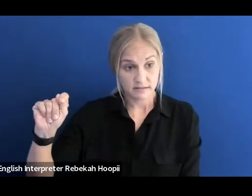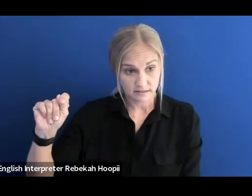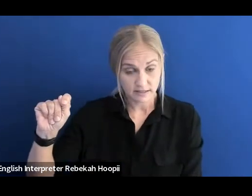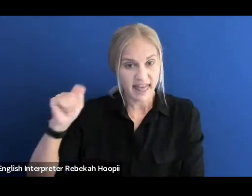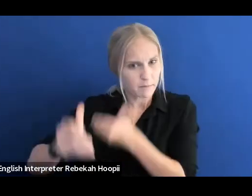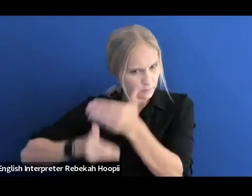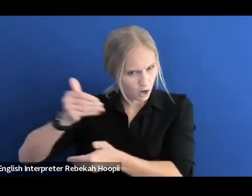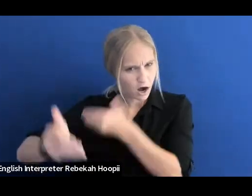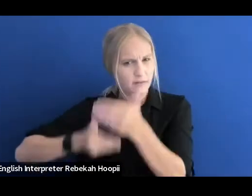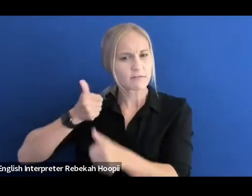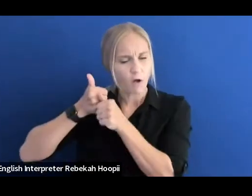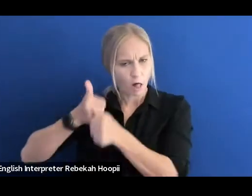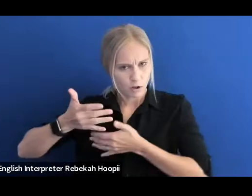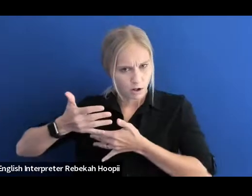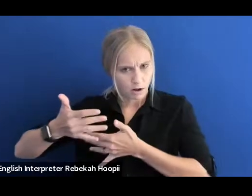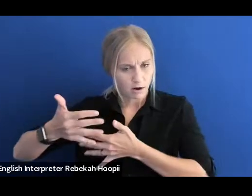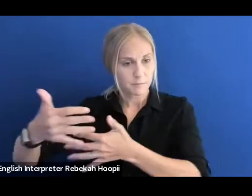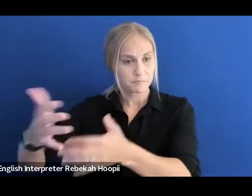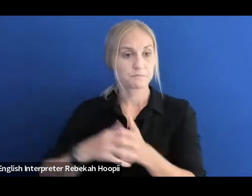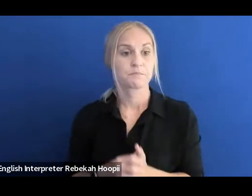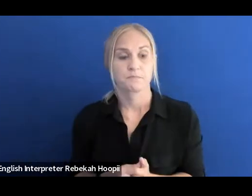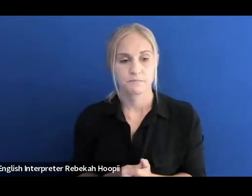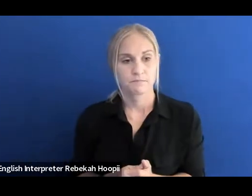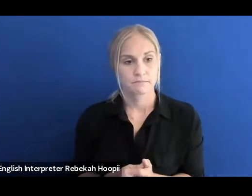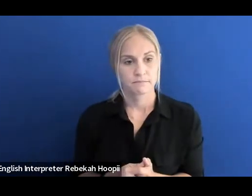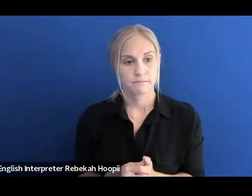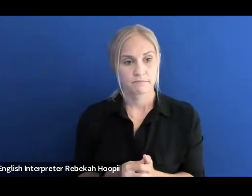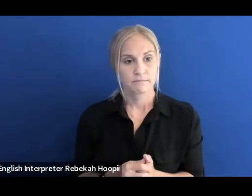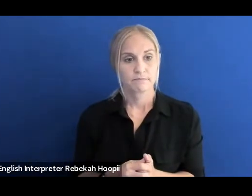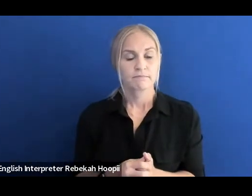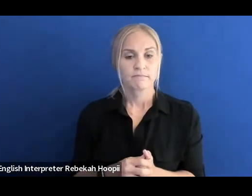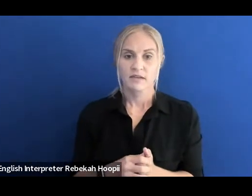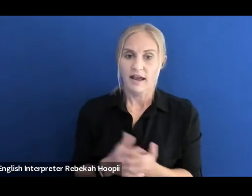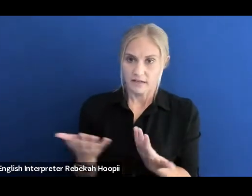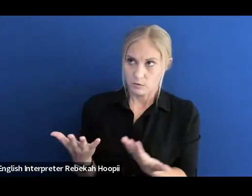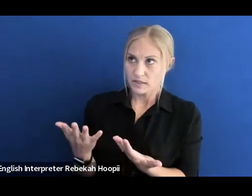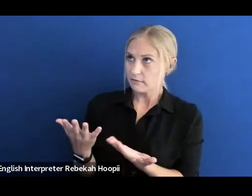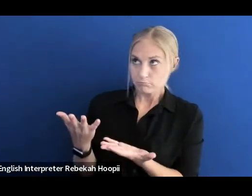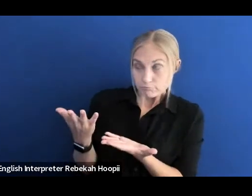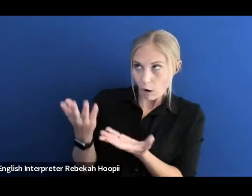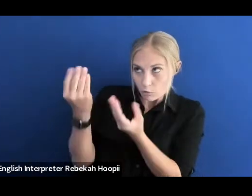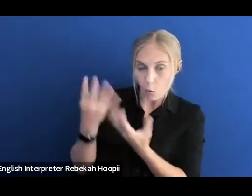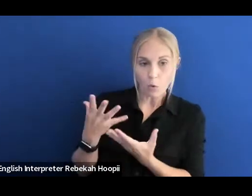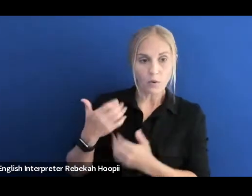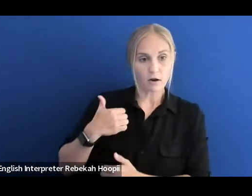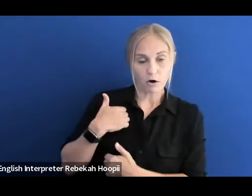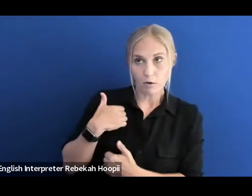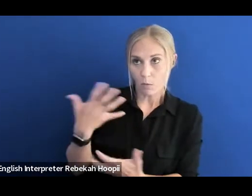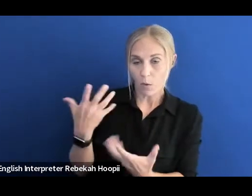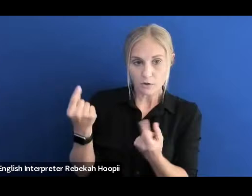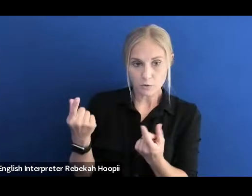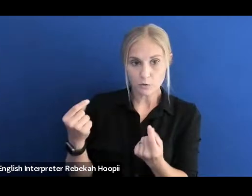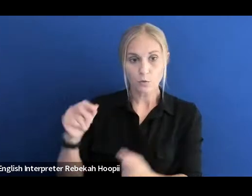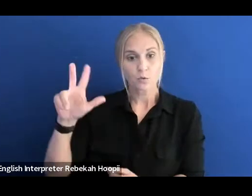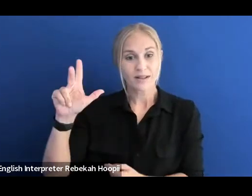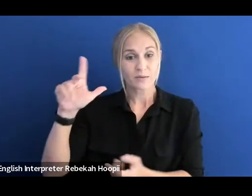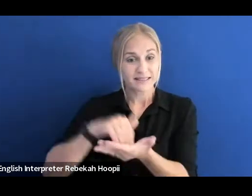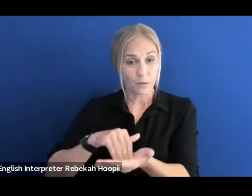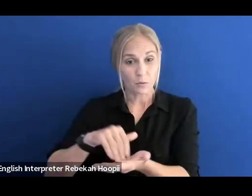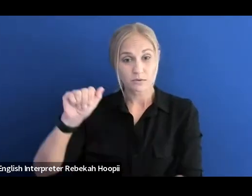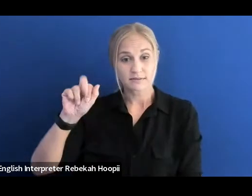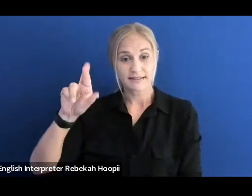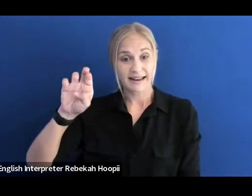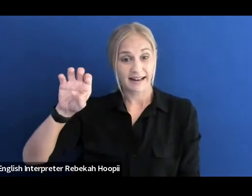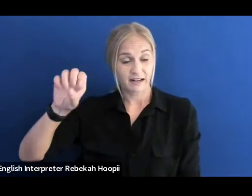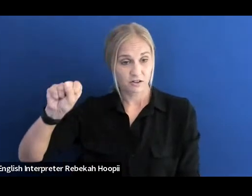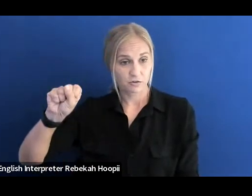process as we determine what the Army wants to do with the 23,000 acres